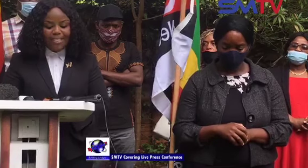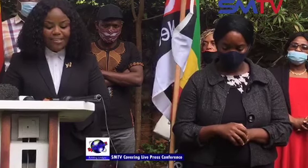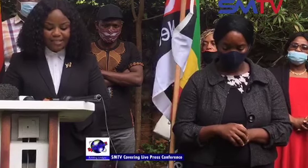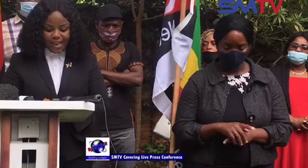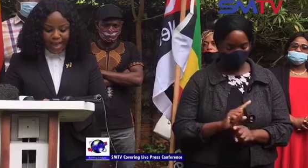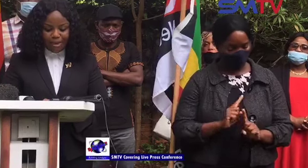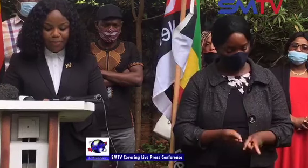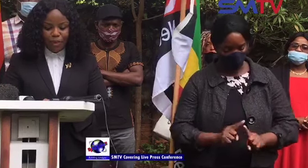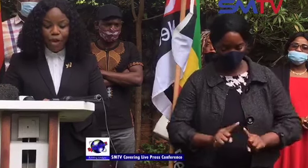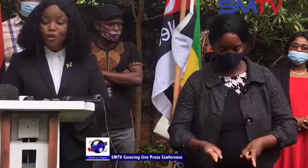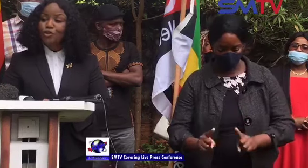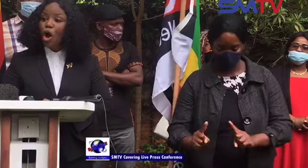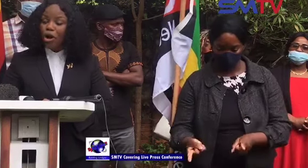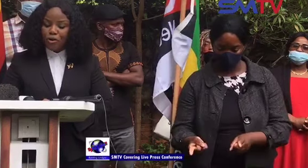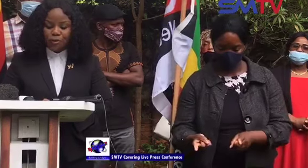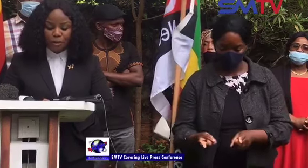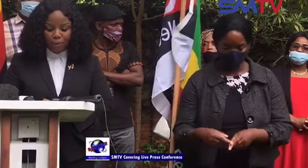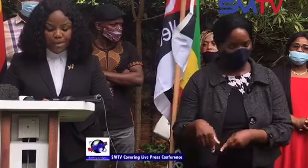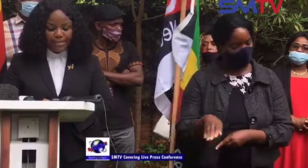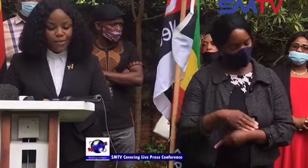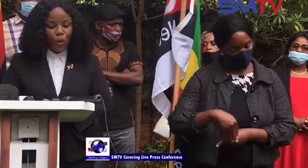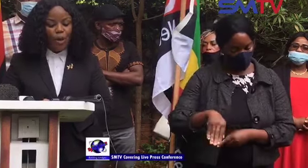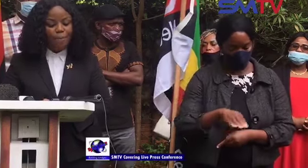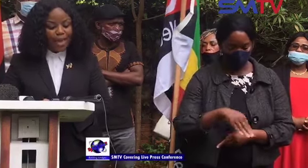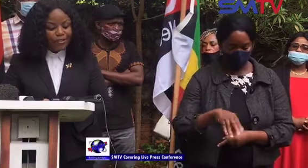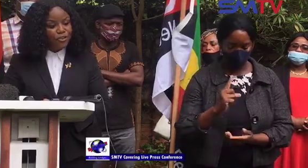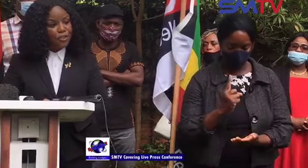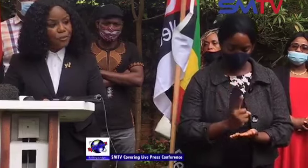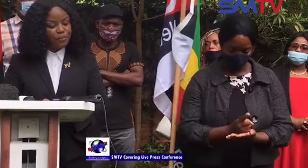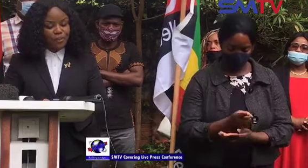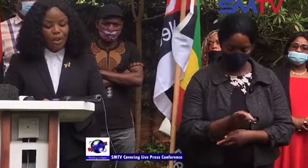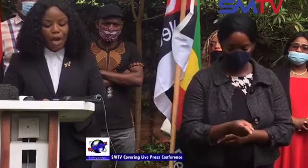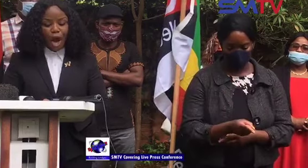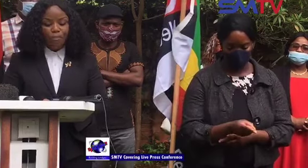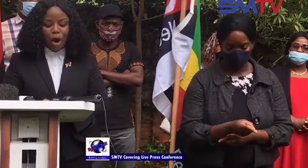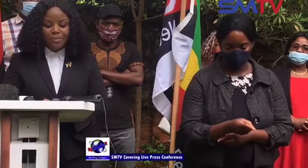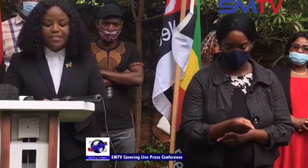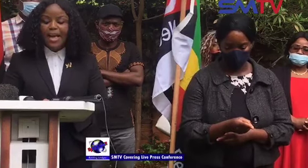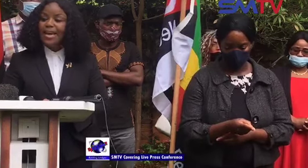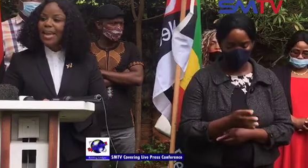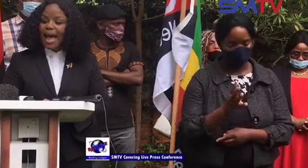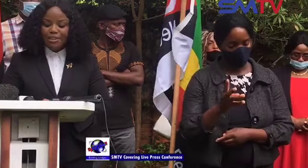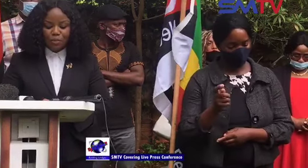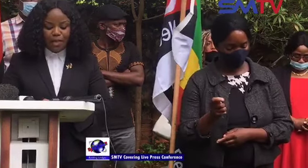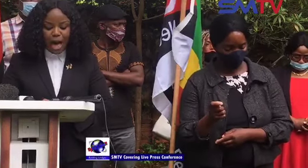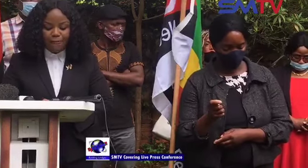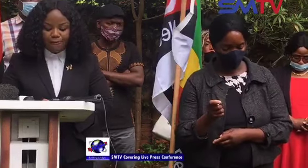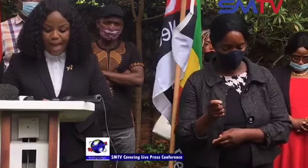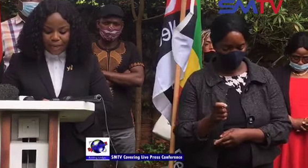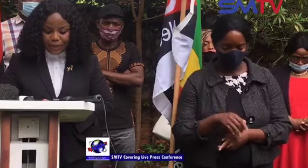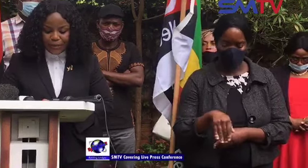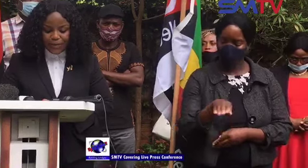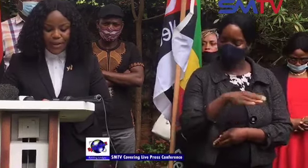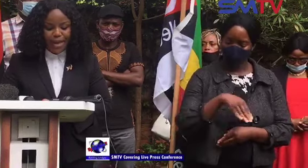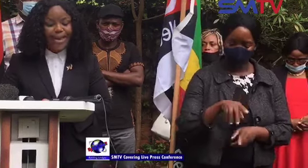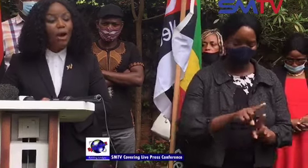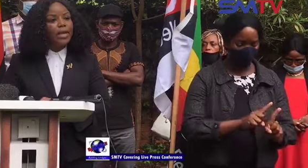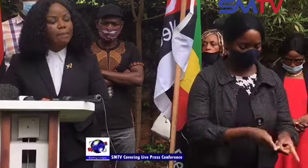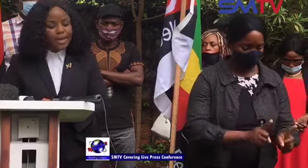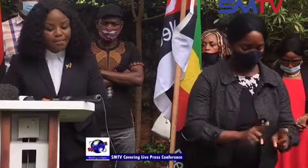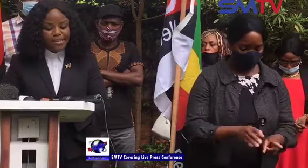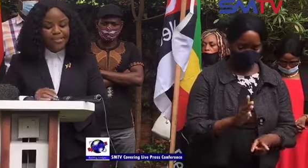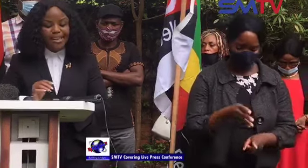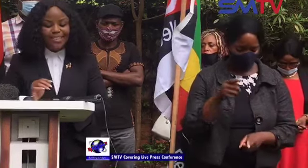We've gathered today to honor a promise we made to you, a promise that aligns with our values and